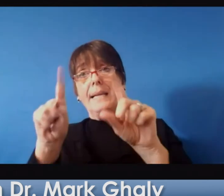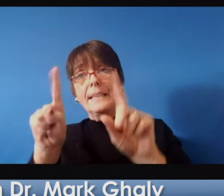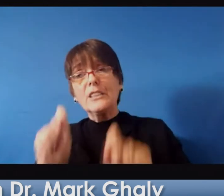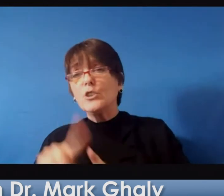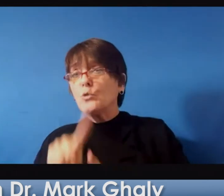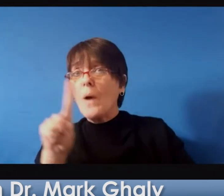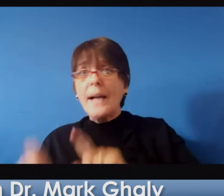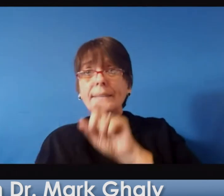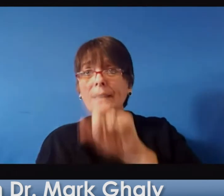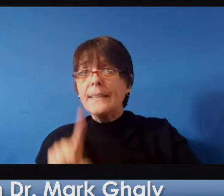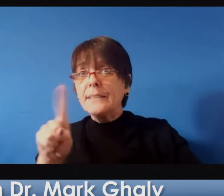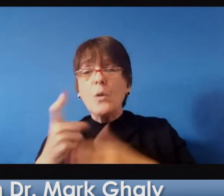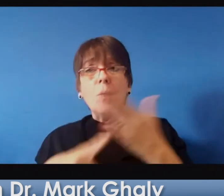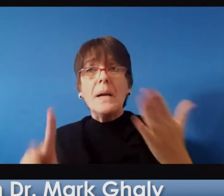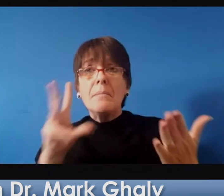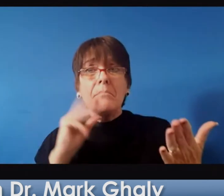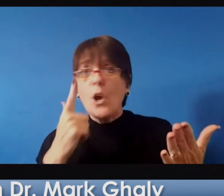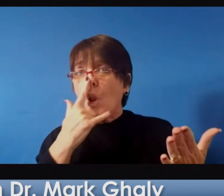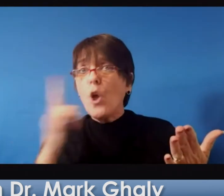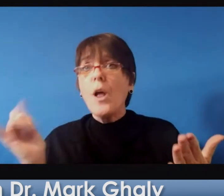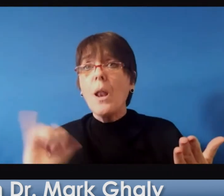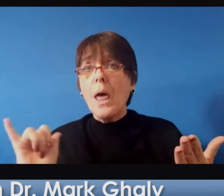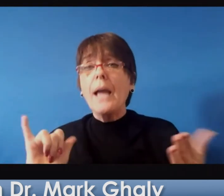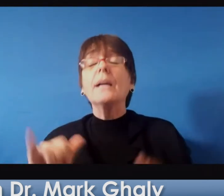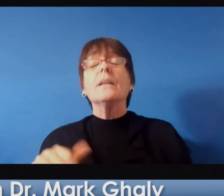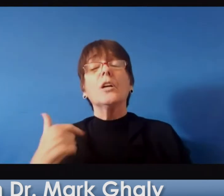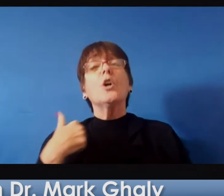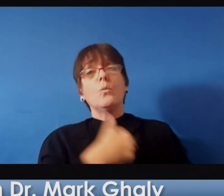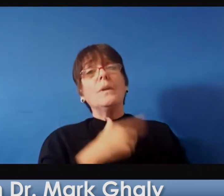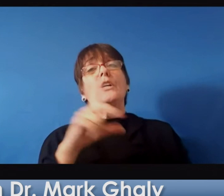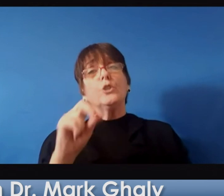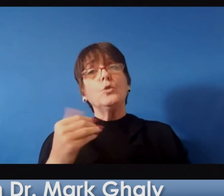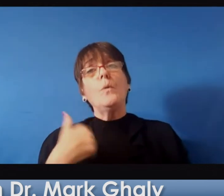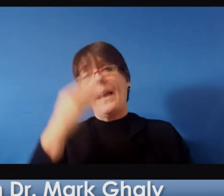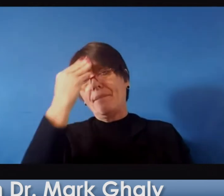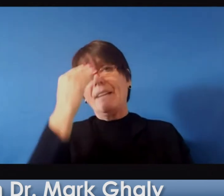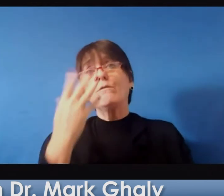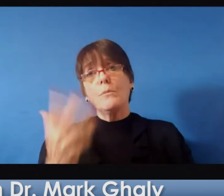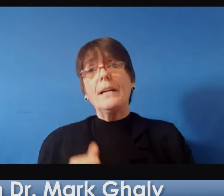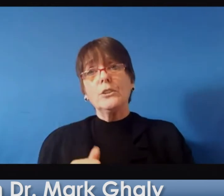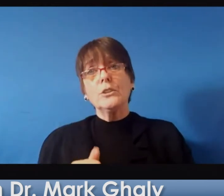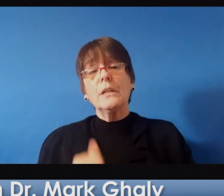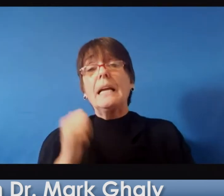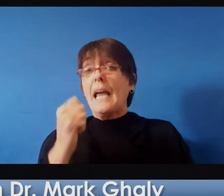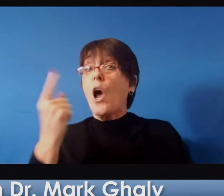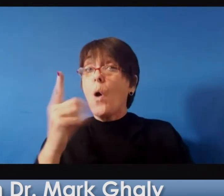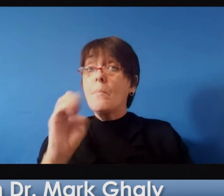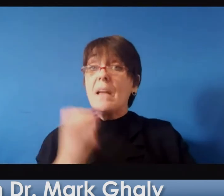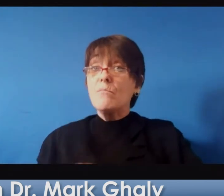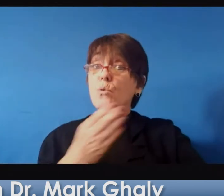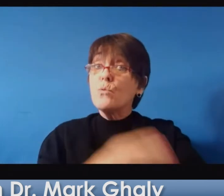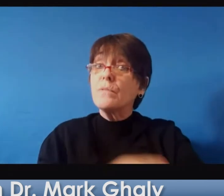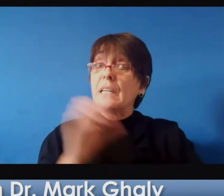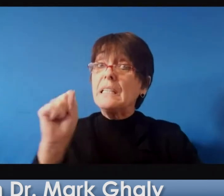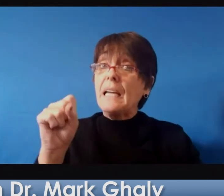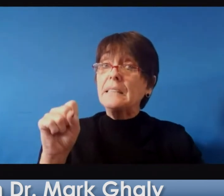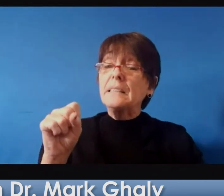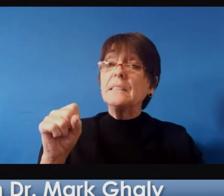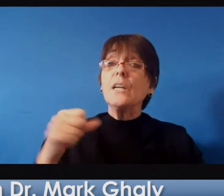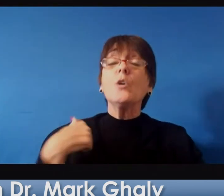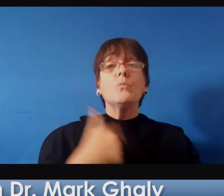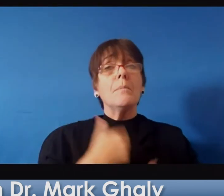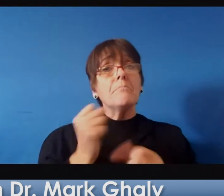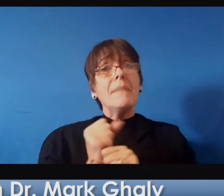their experiences have been, we do have information. It can always be improved. We work hard to make it more